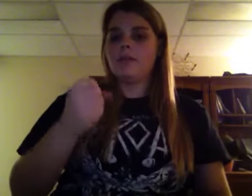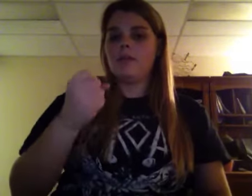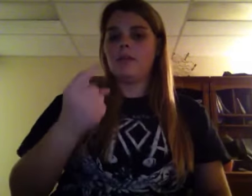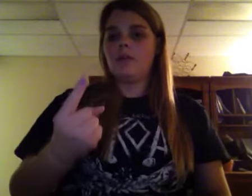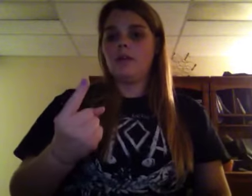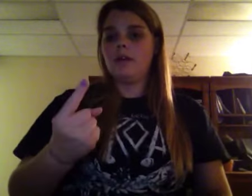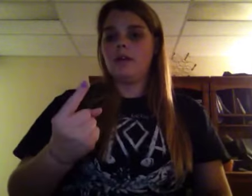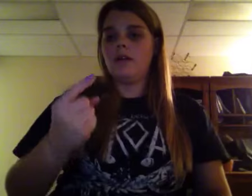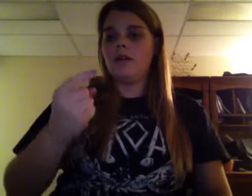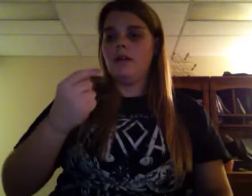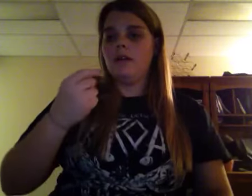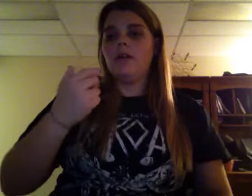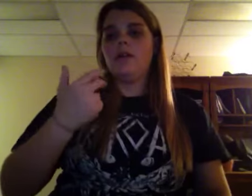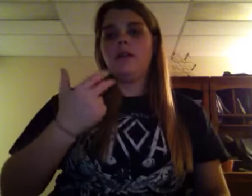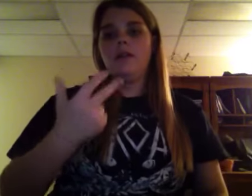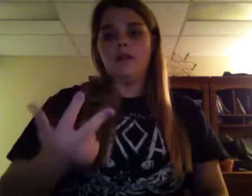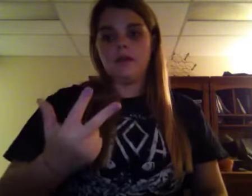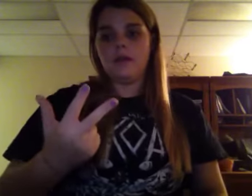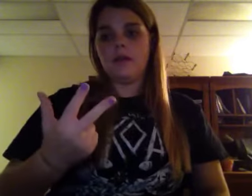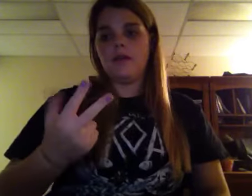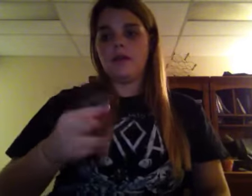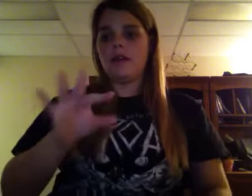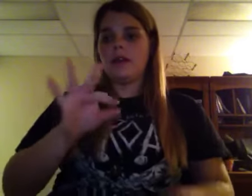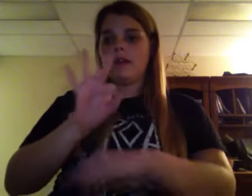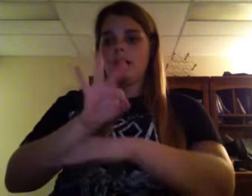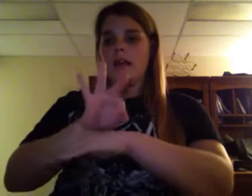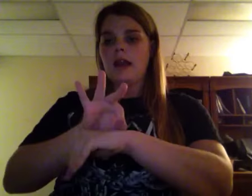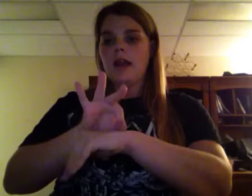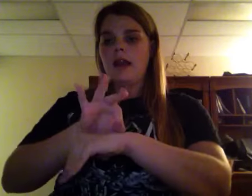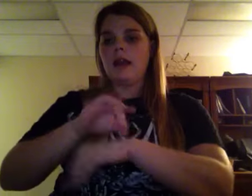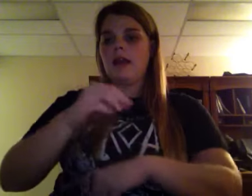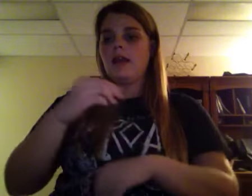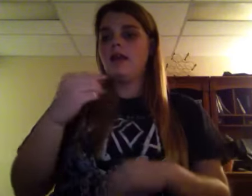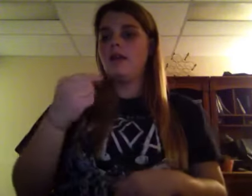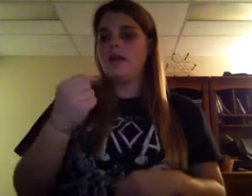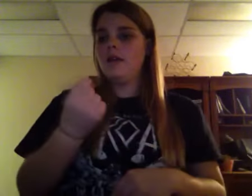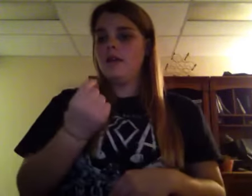a 1 and then a 3 for like 9.